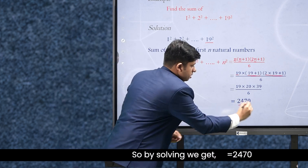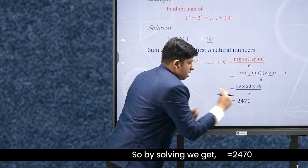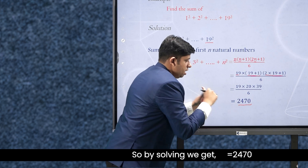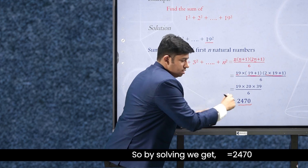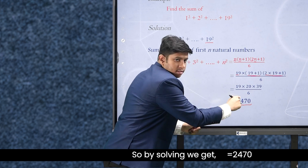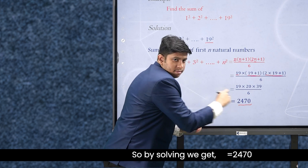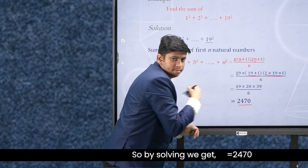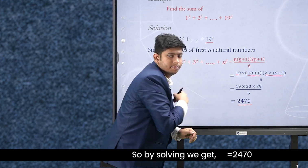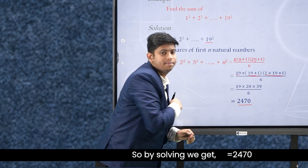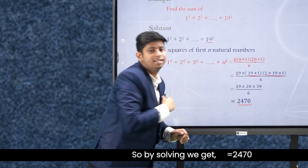2470.